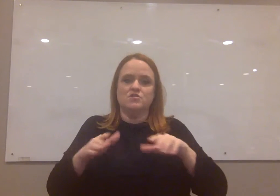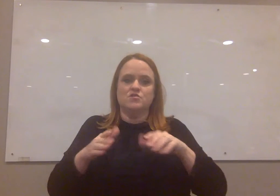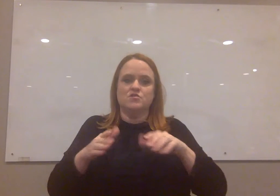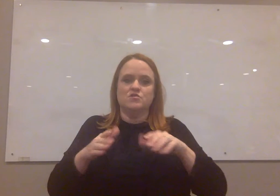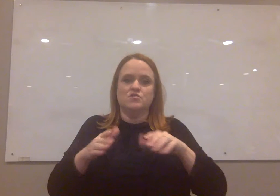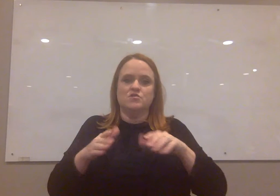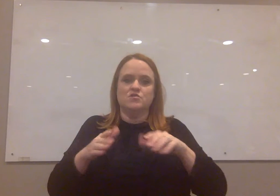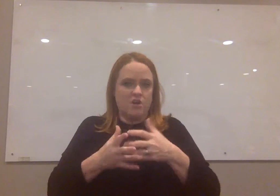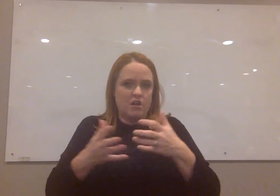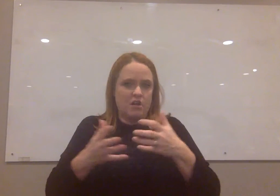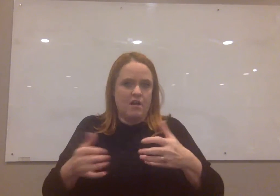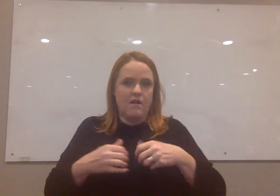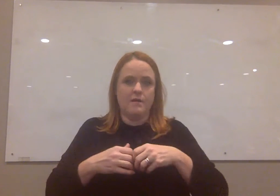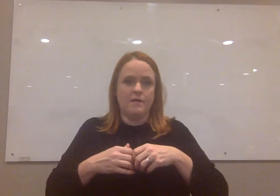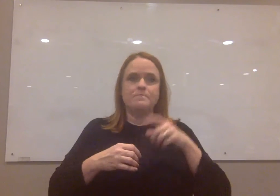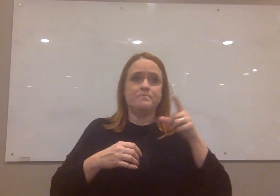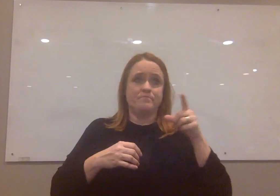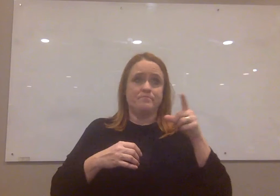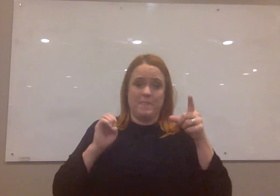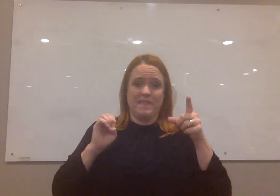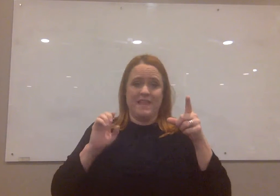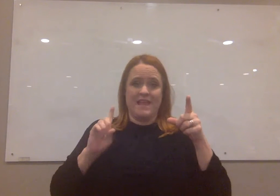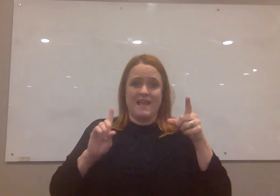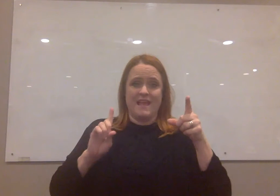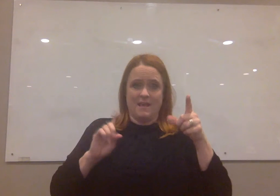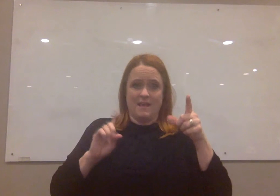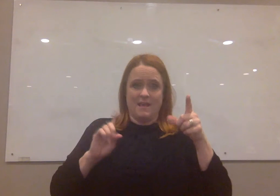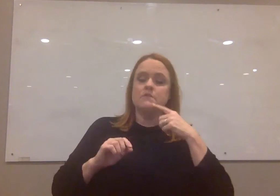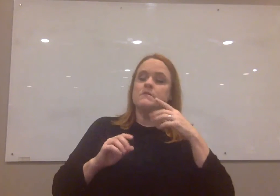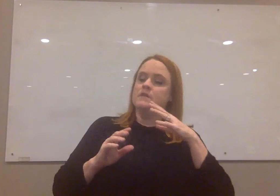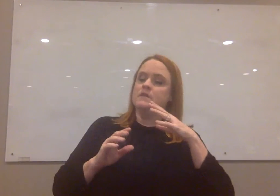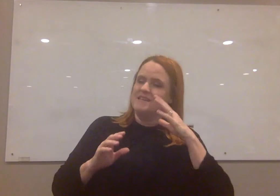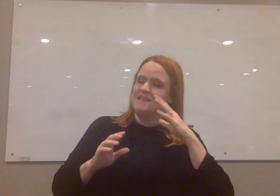it's not that hard to put. You can have multiple